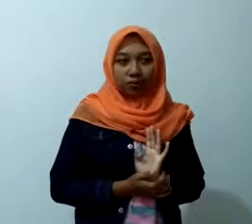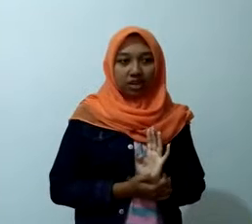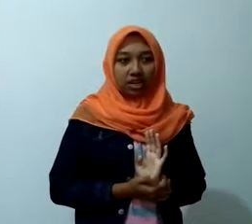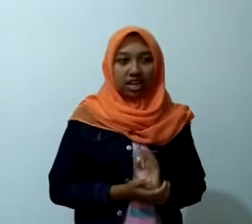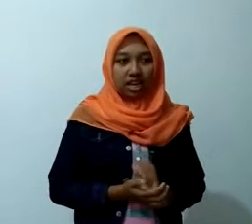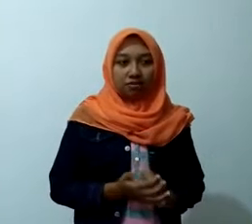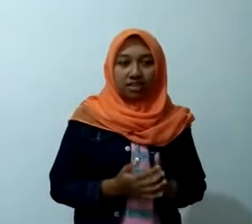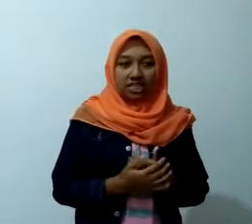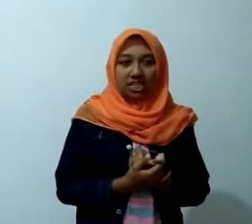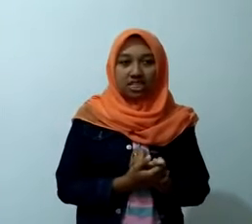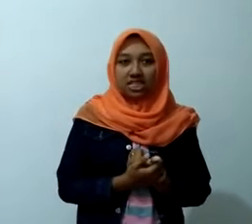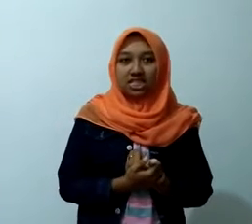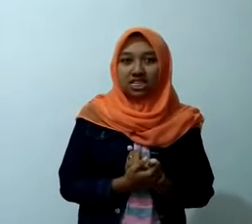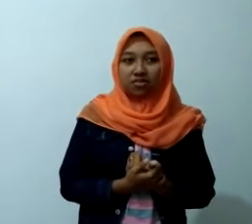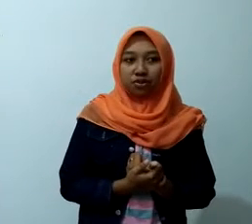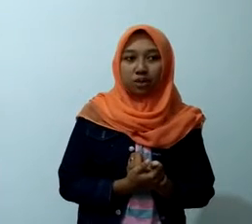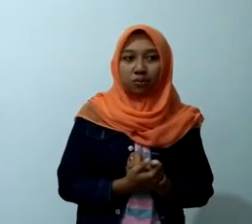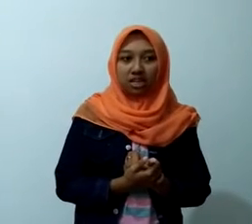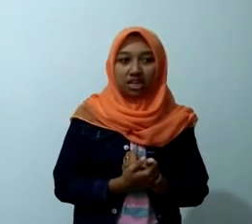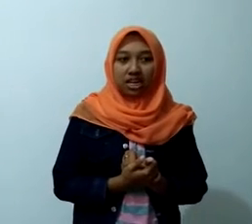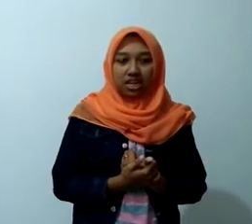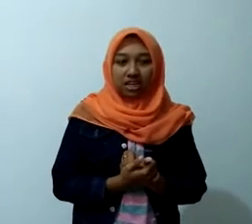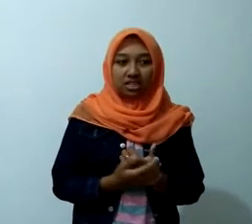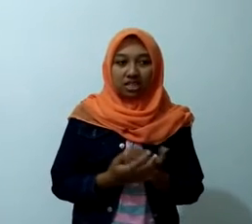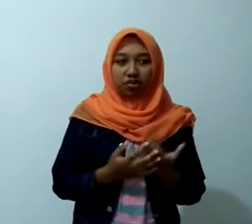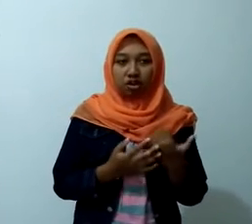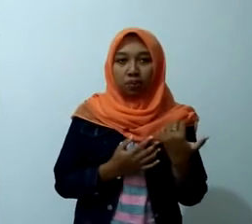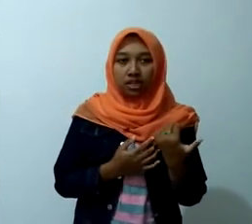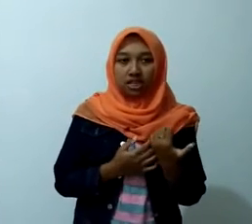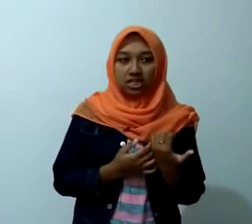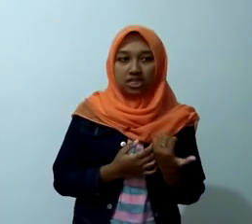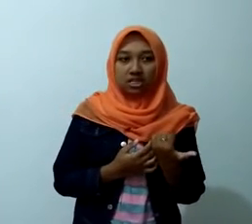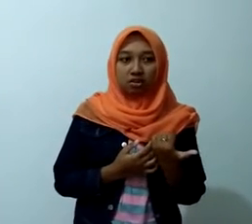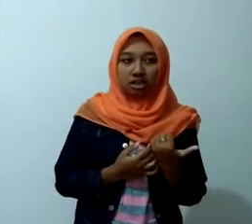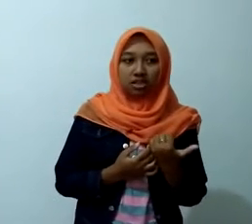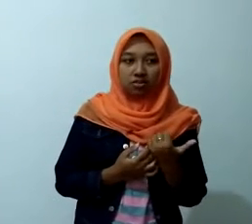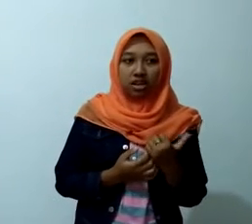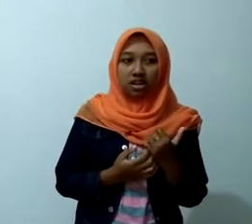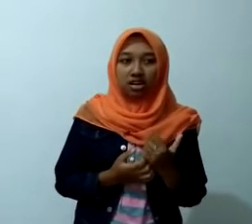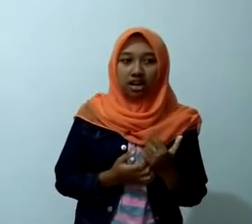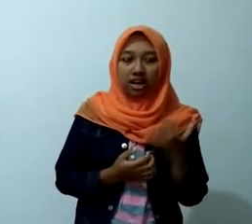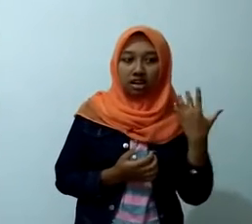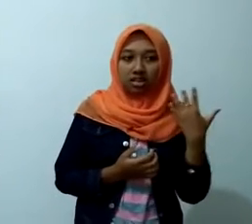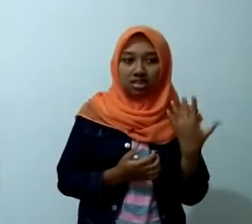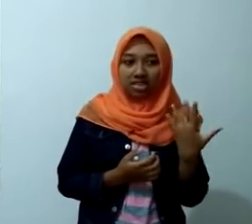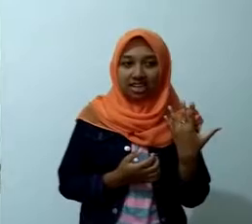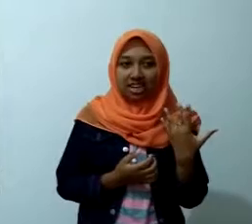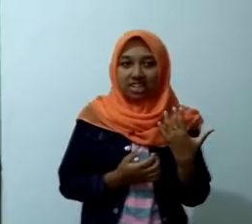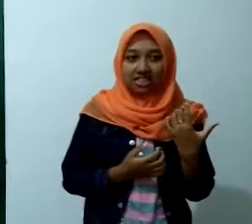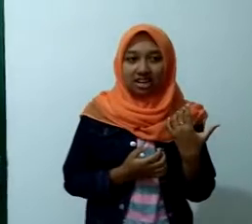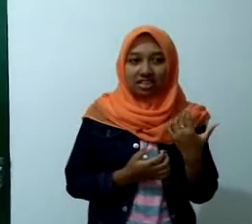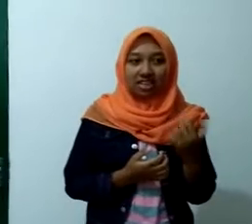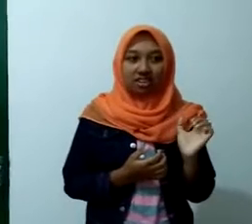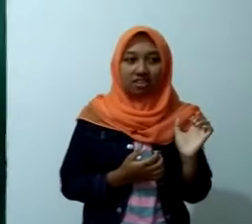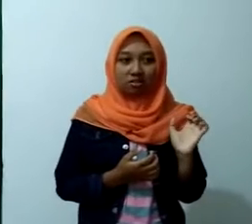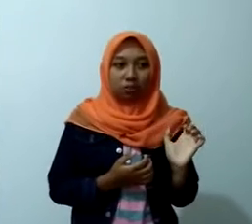of vocabulary. First is listening vocabulary. Listening vocabulary is the word we hear and understand. Starting